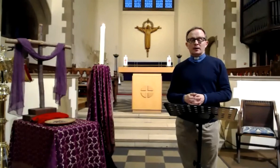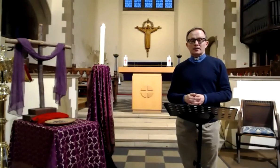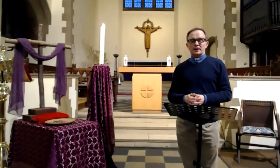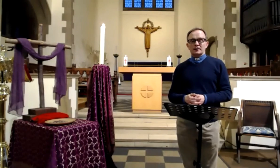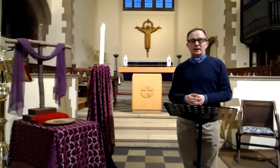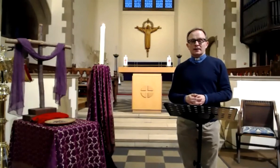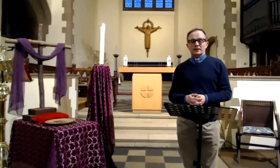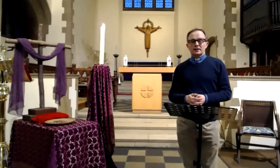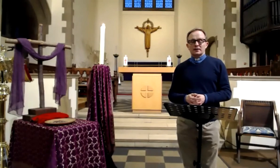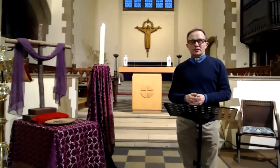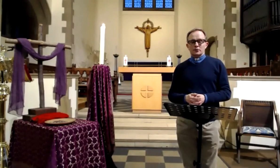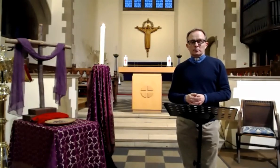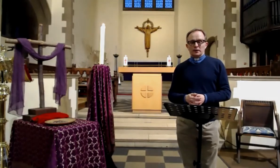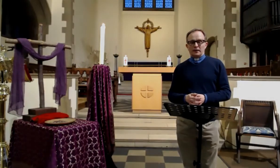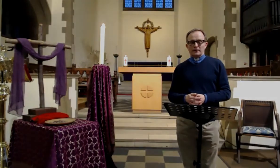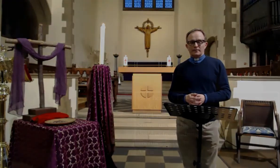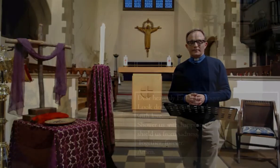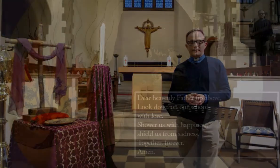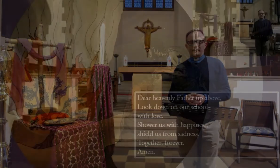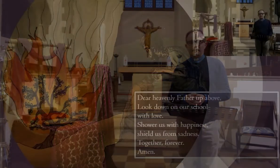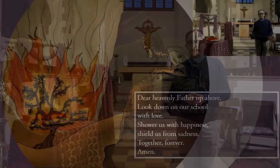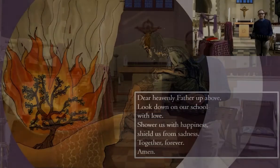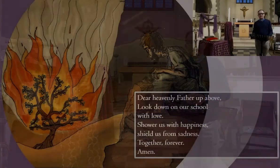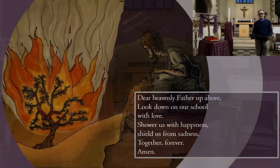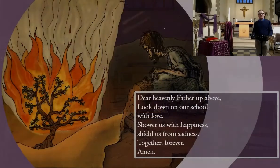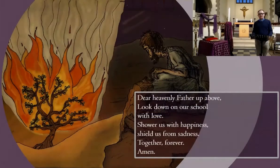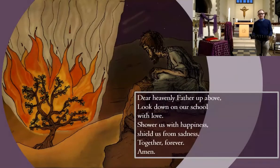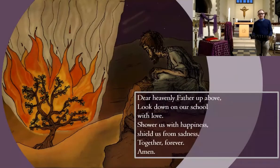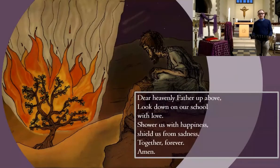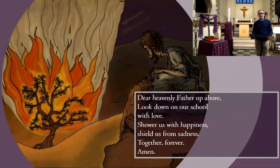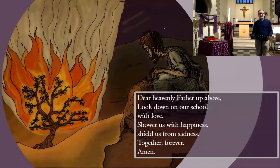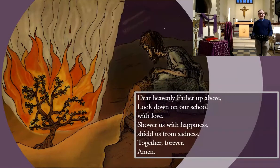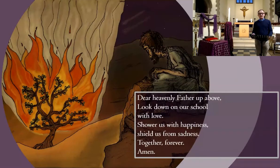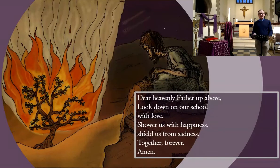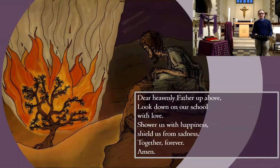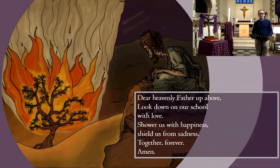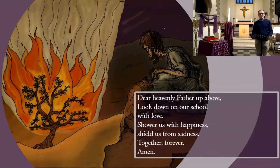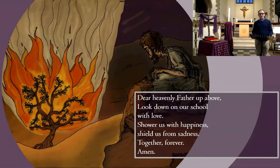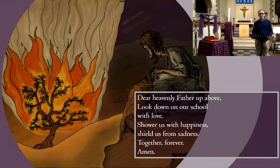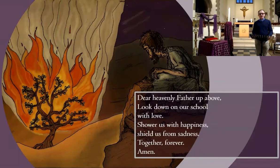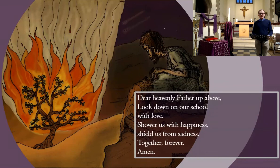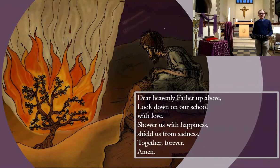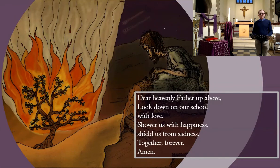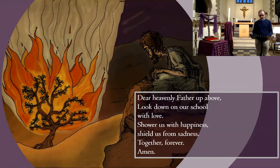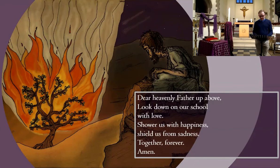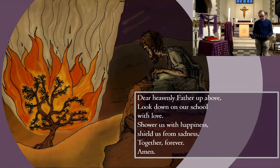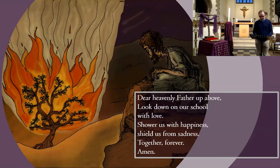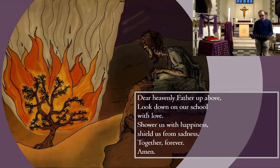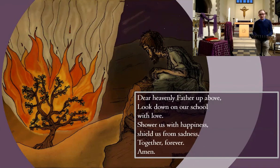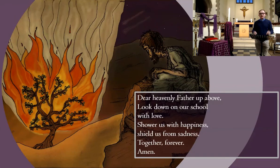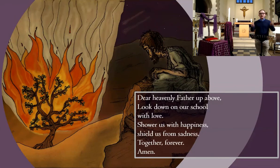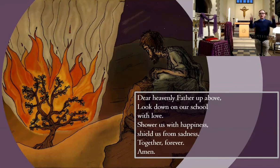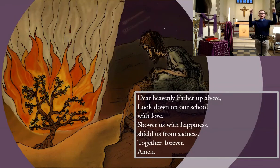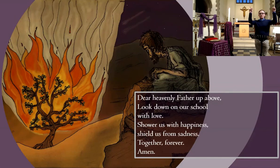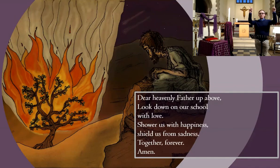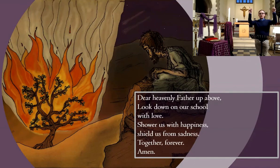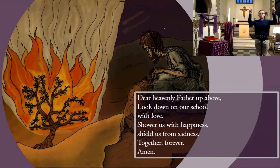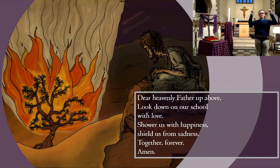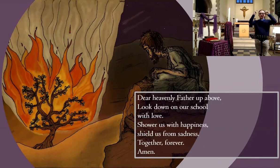saying together the school prayer. So let's say together, Dear Heavenly Father, up above,